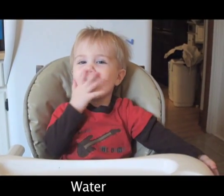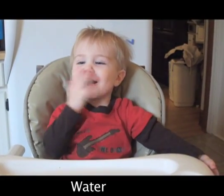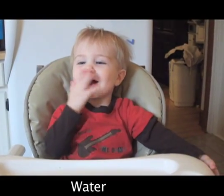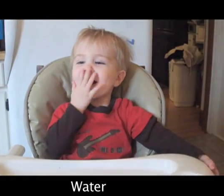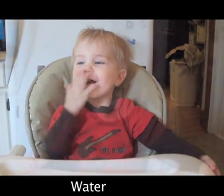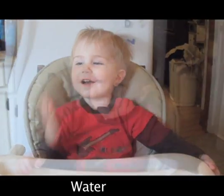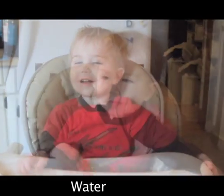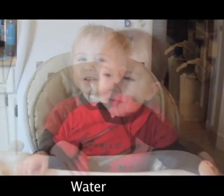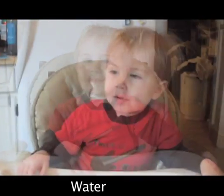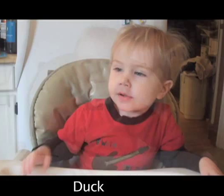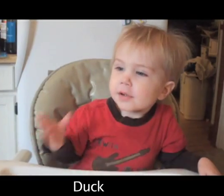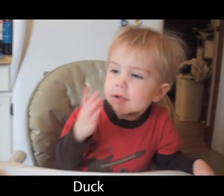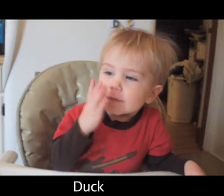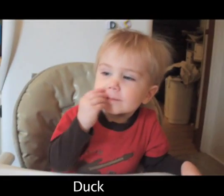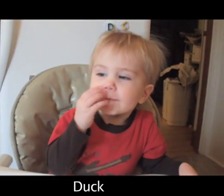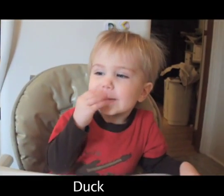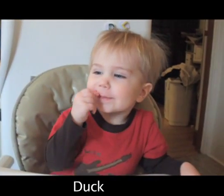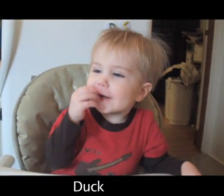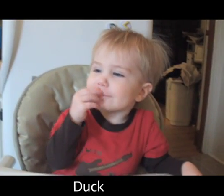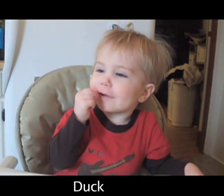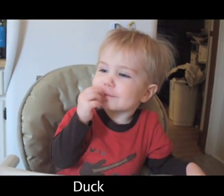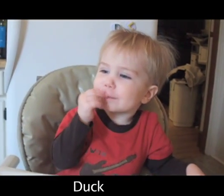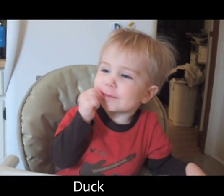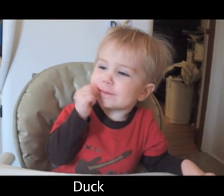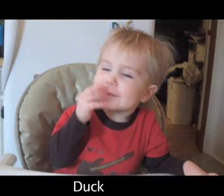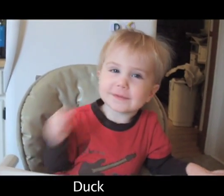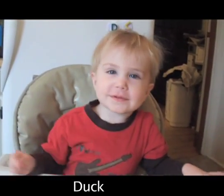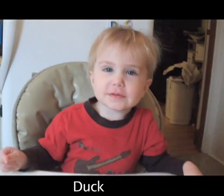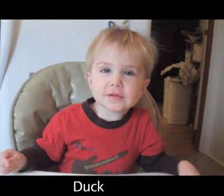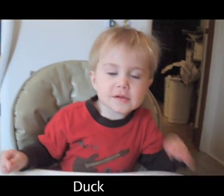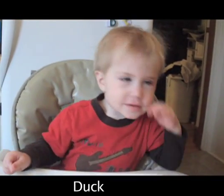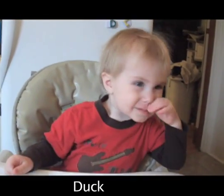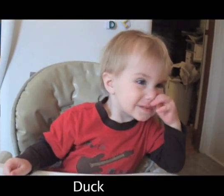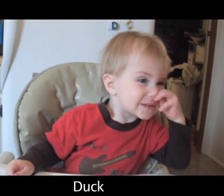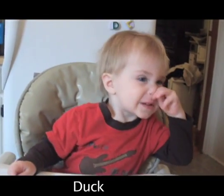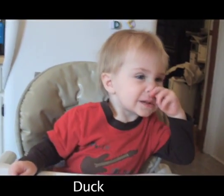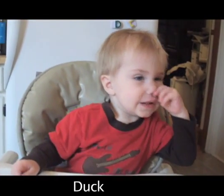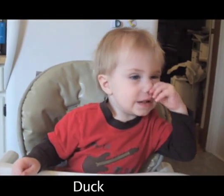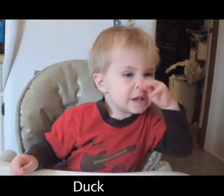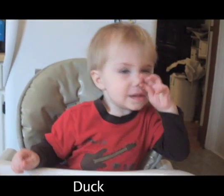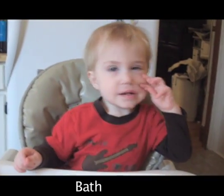water what's the sign for duck that's right and how about bath